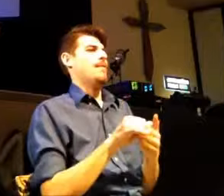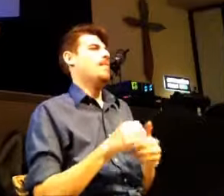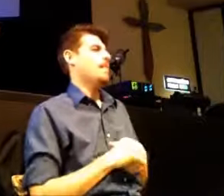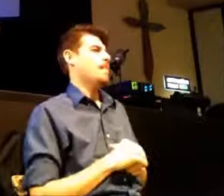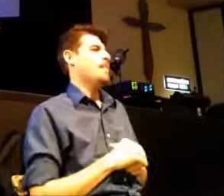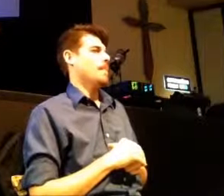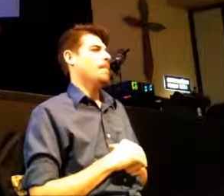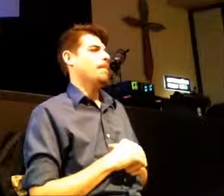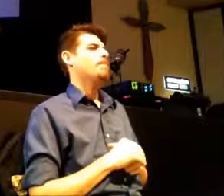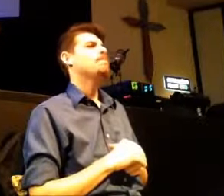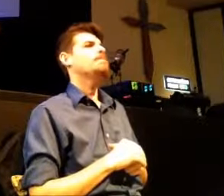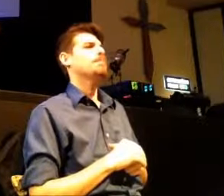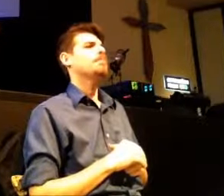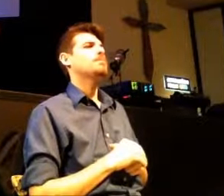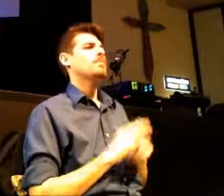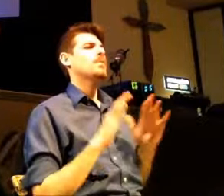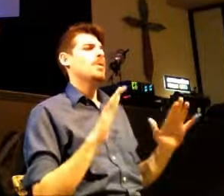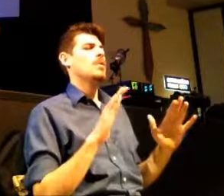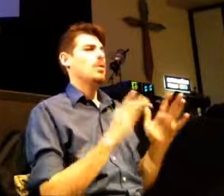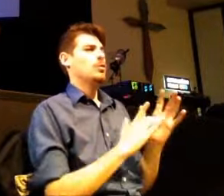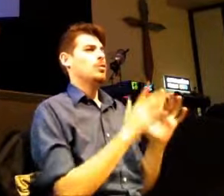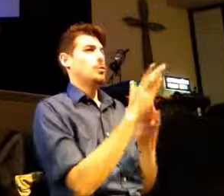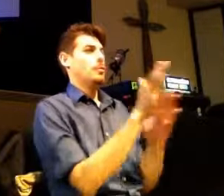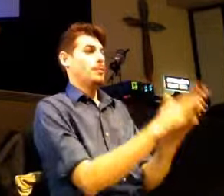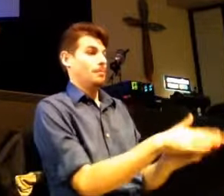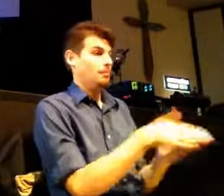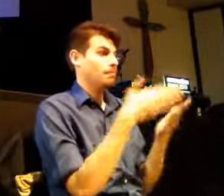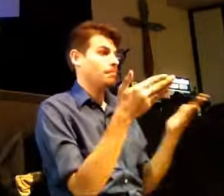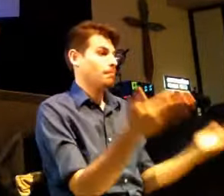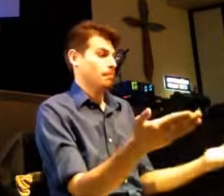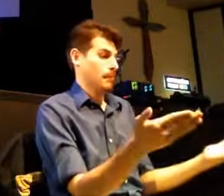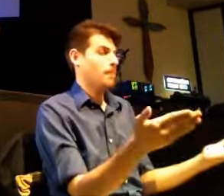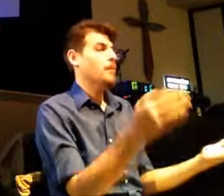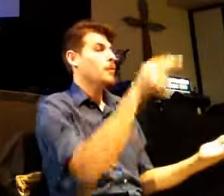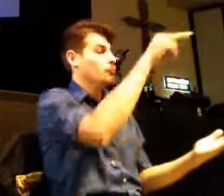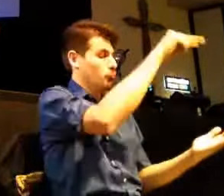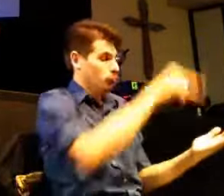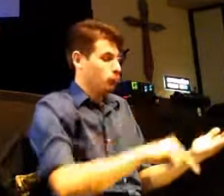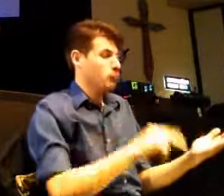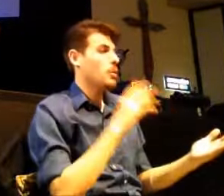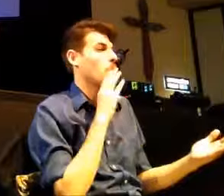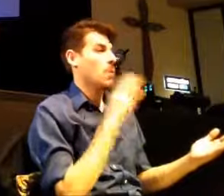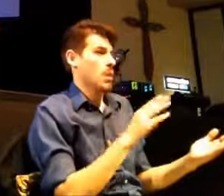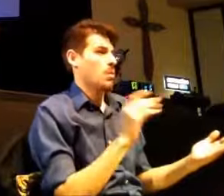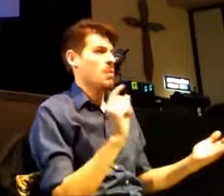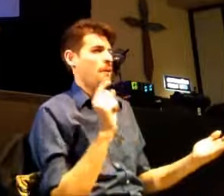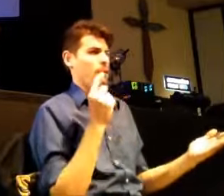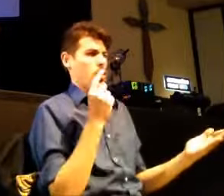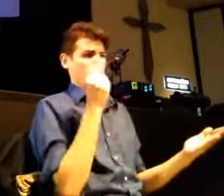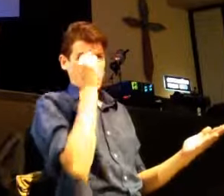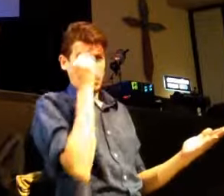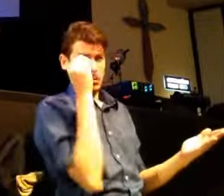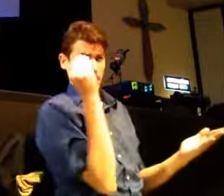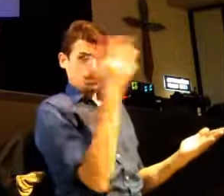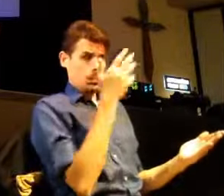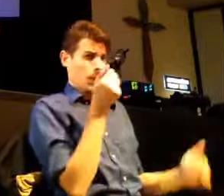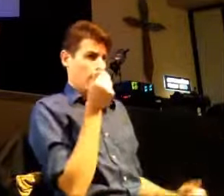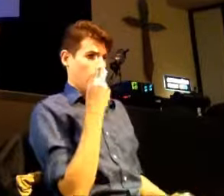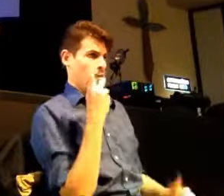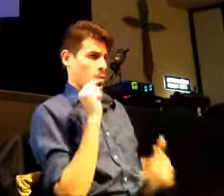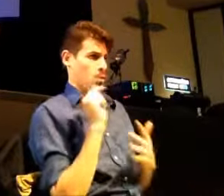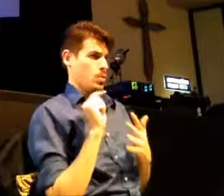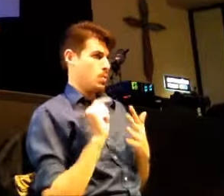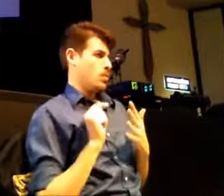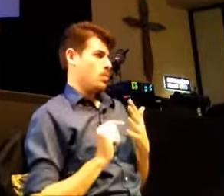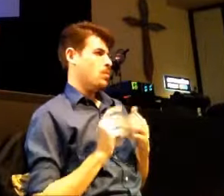of observations before I get into our text and unfold all this. And the first observation is this, and you probably already know this, but just I want to